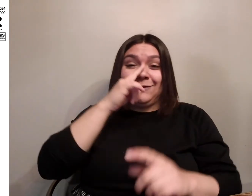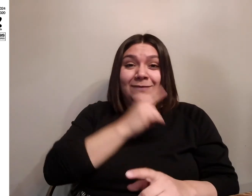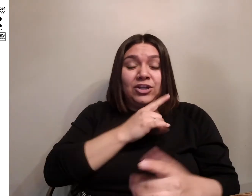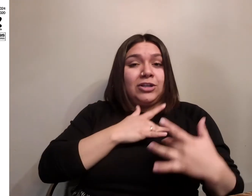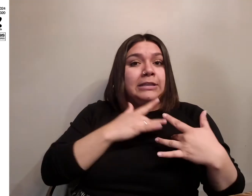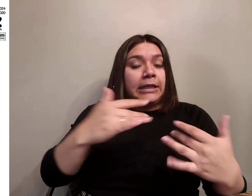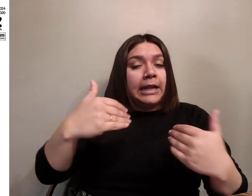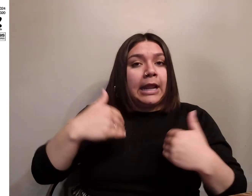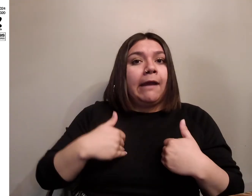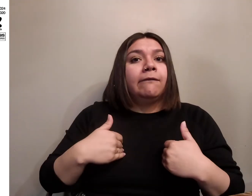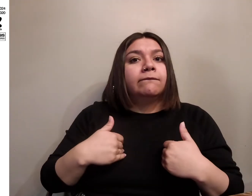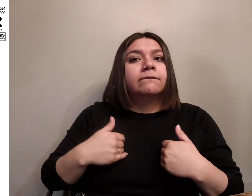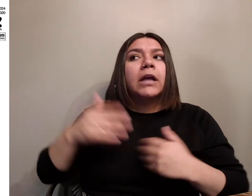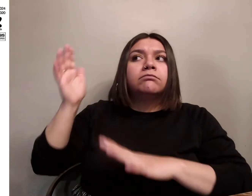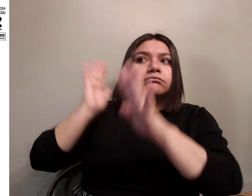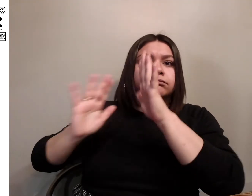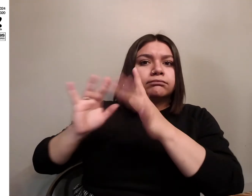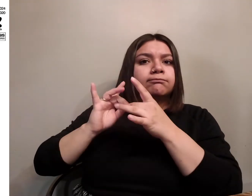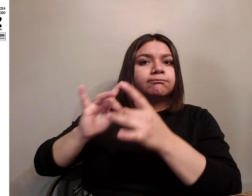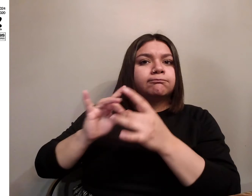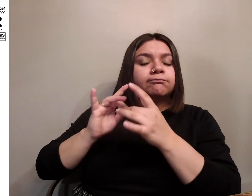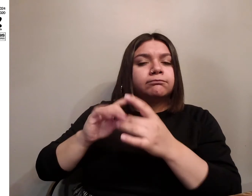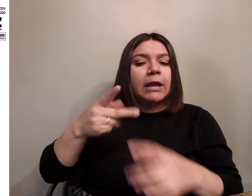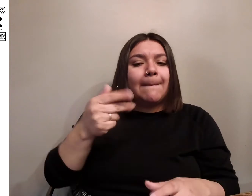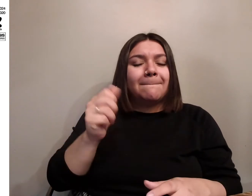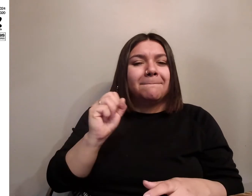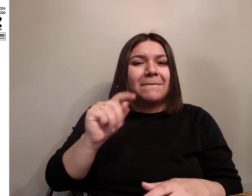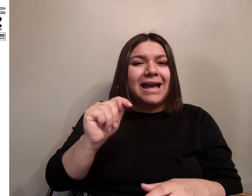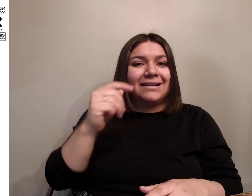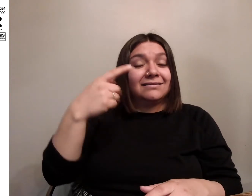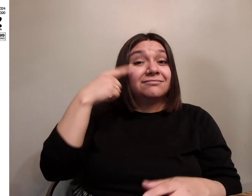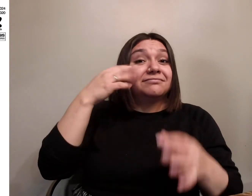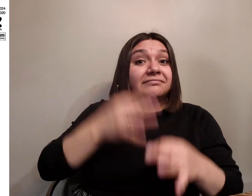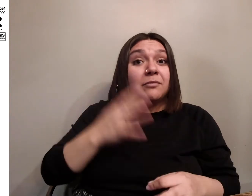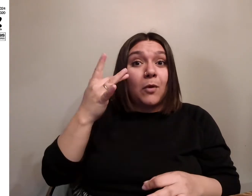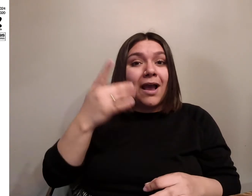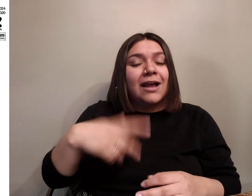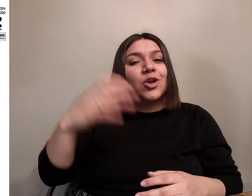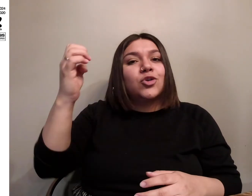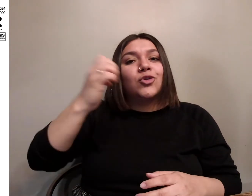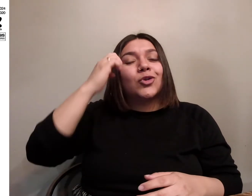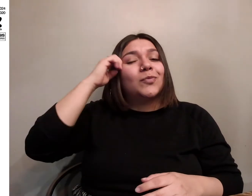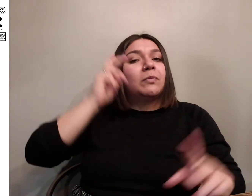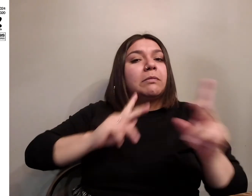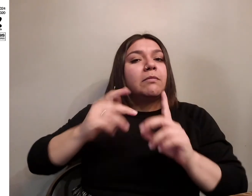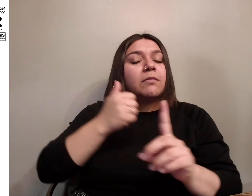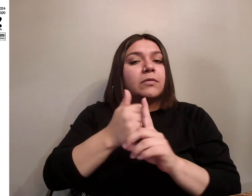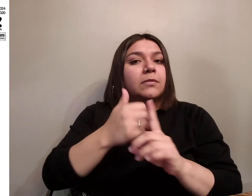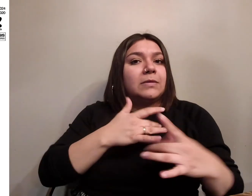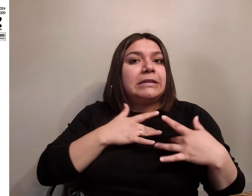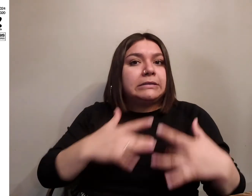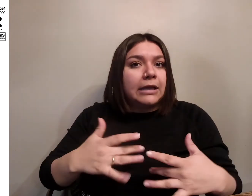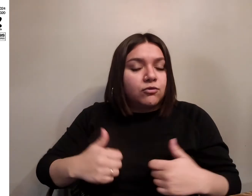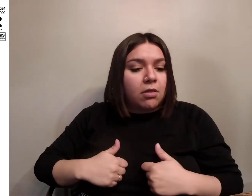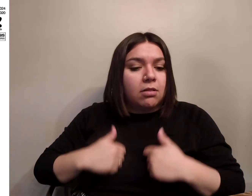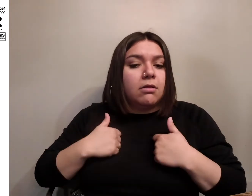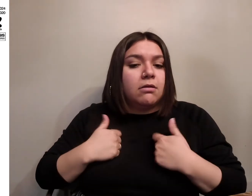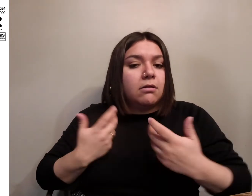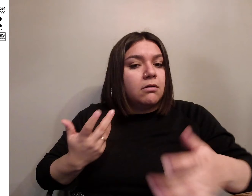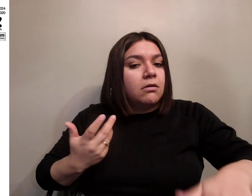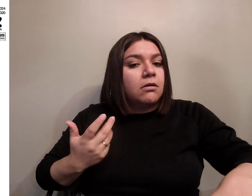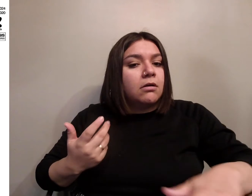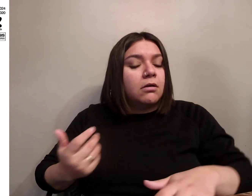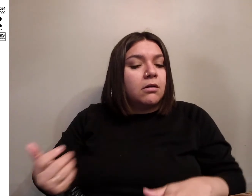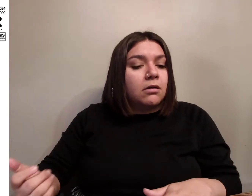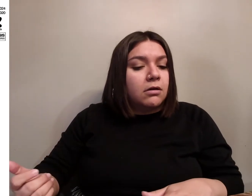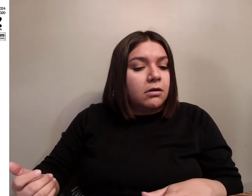the European science fiction, there was always a sense of the past. And I decided that was because